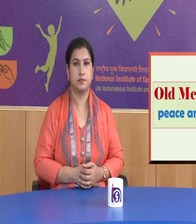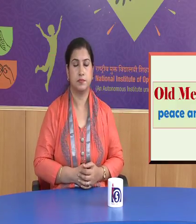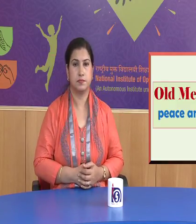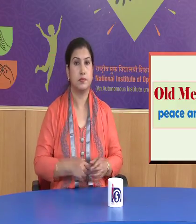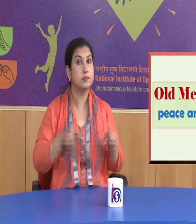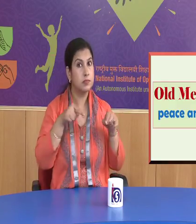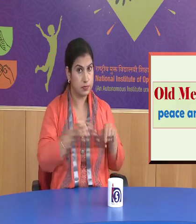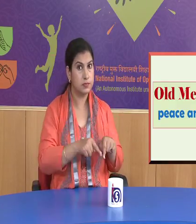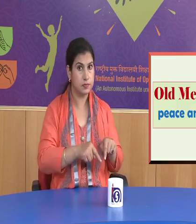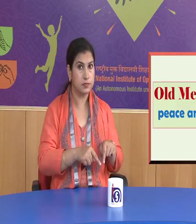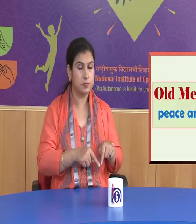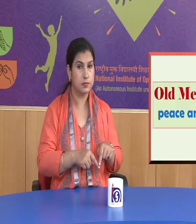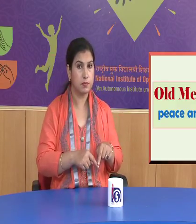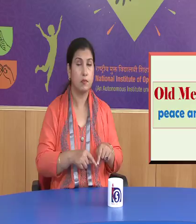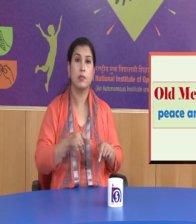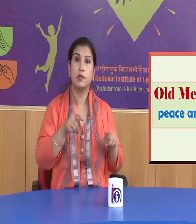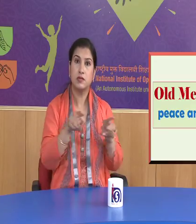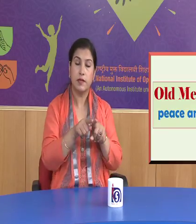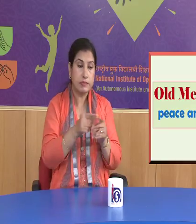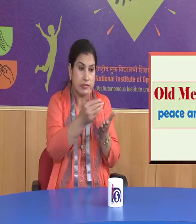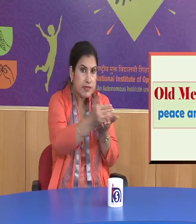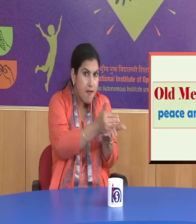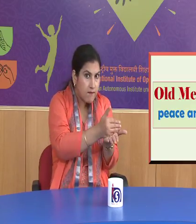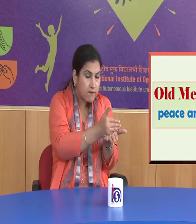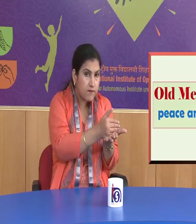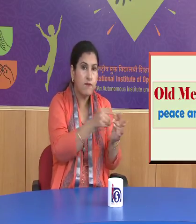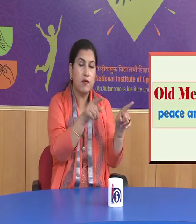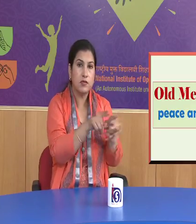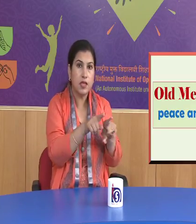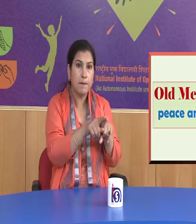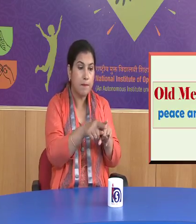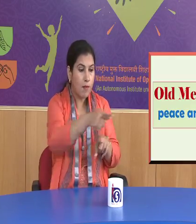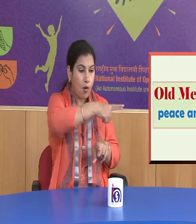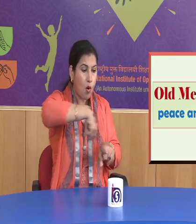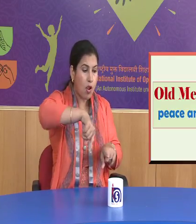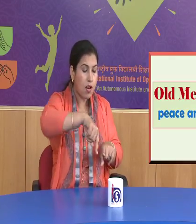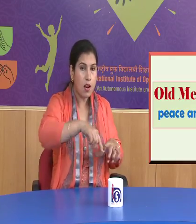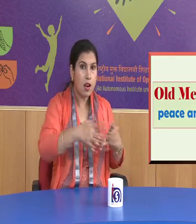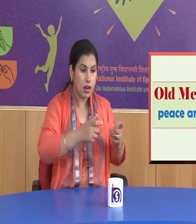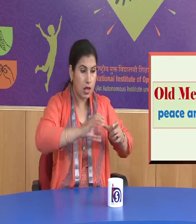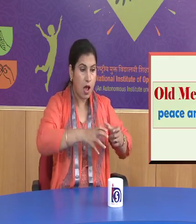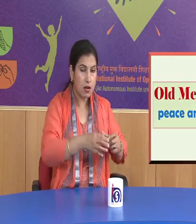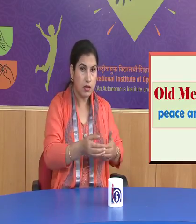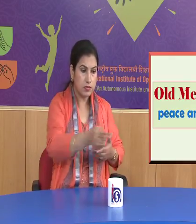Therefore, for the safety and security of a nation,